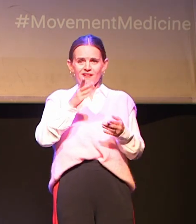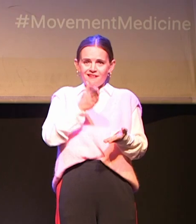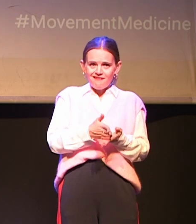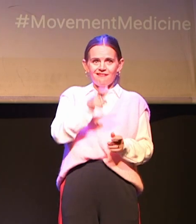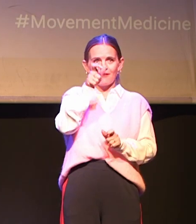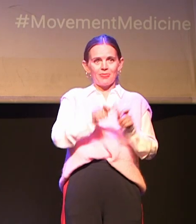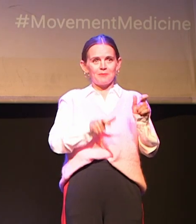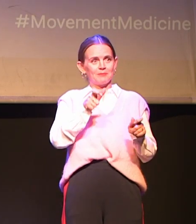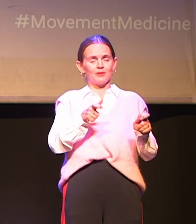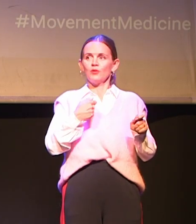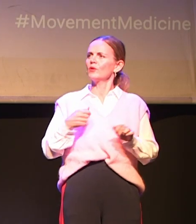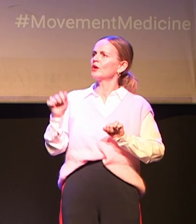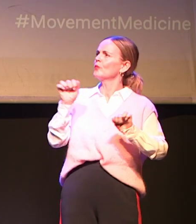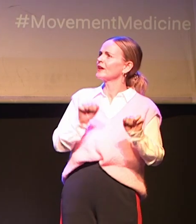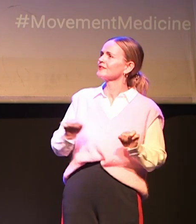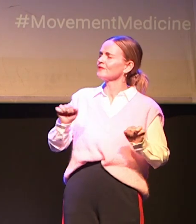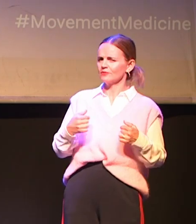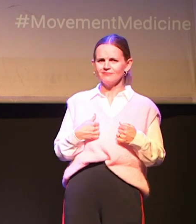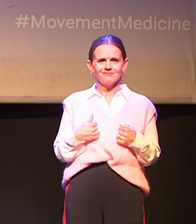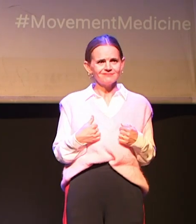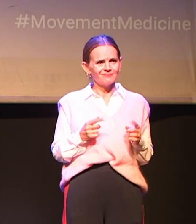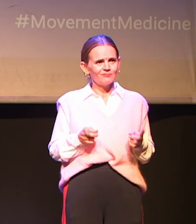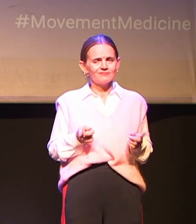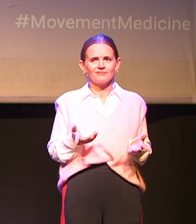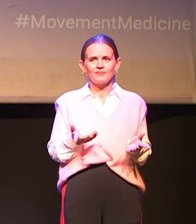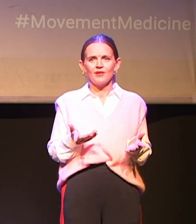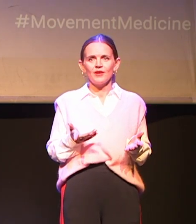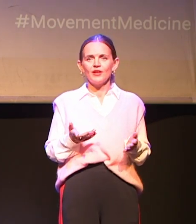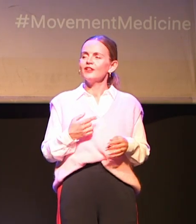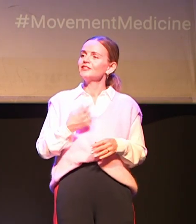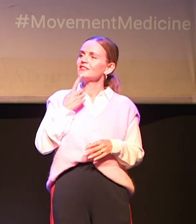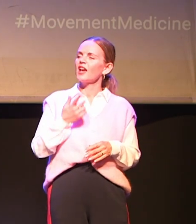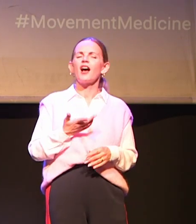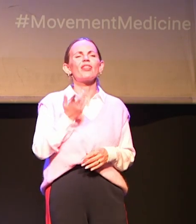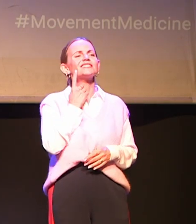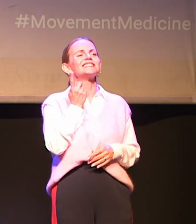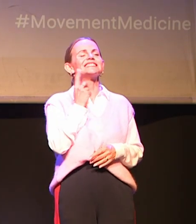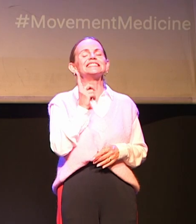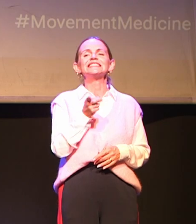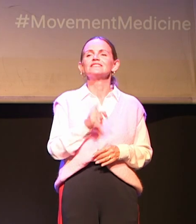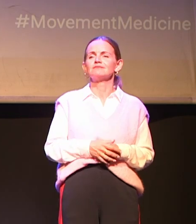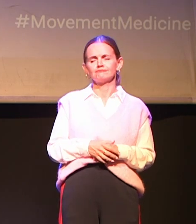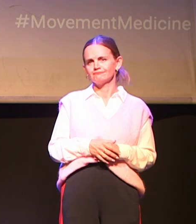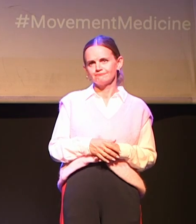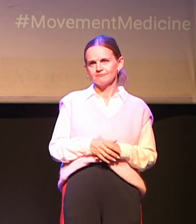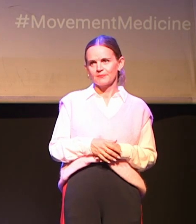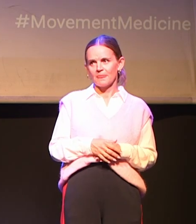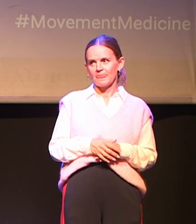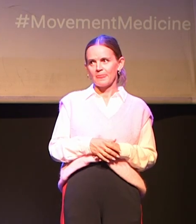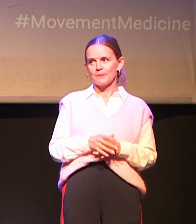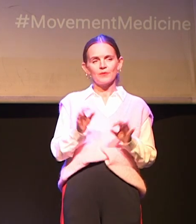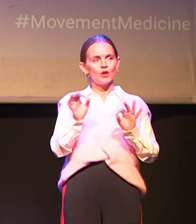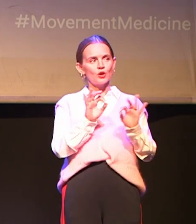we're the ones we've been waiting for, and said, oh yeah, that's nice, that's easy. Yo, nobody's